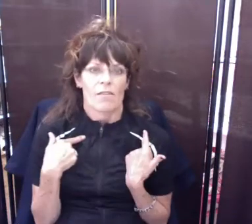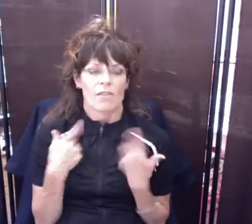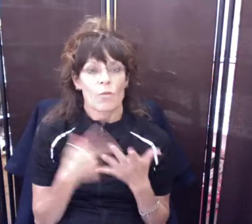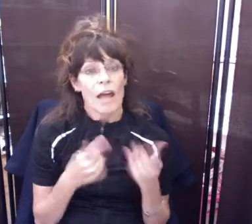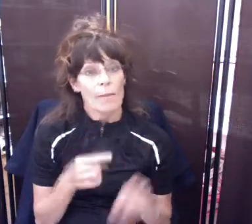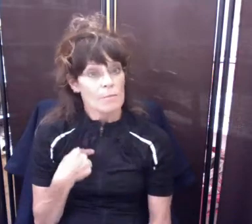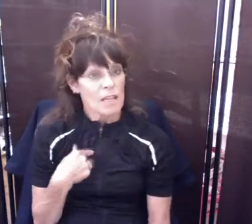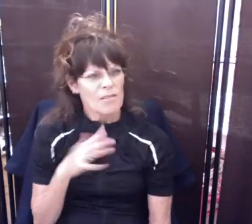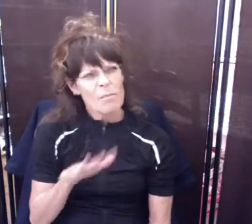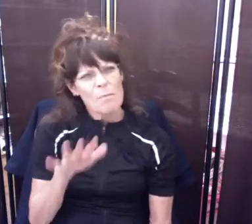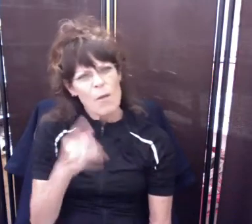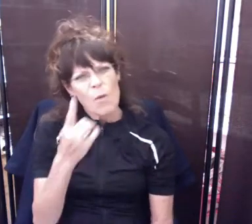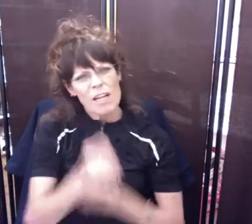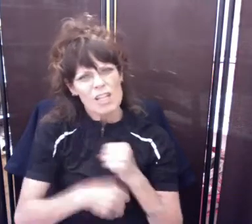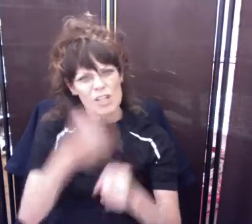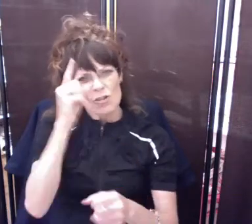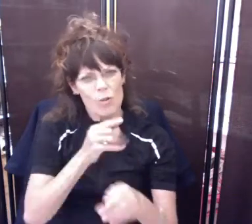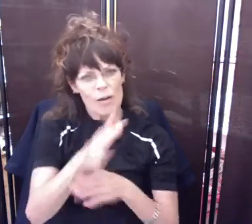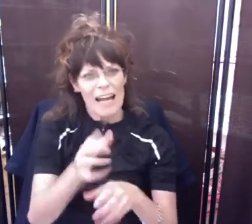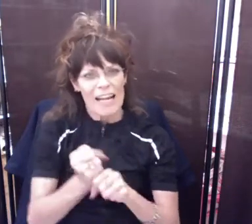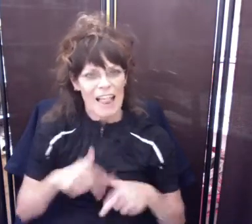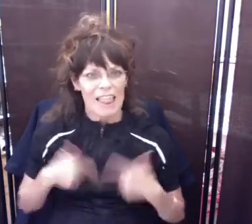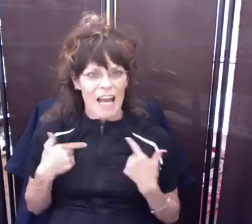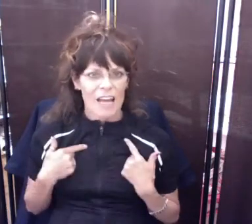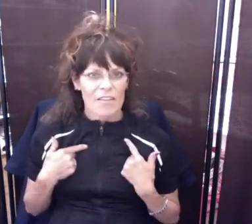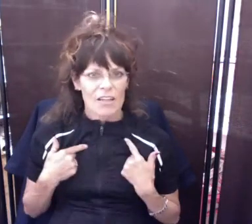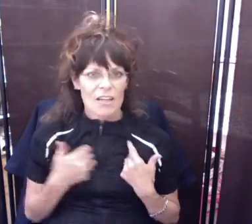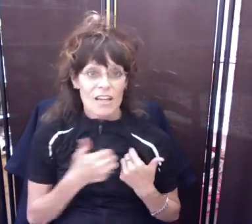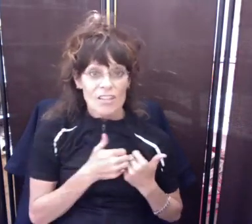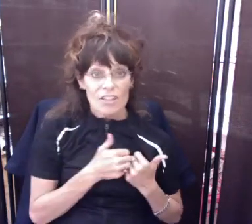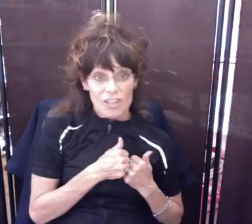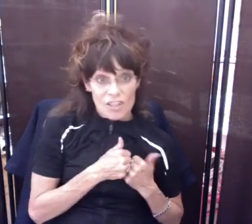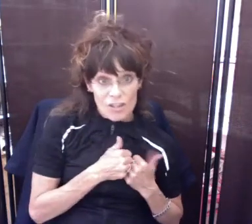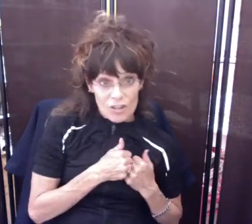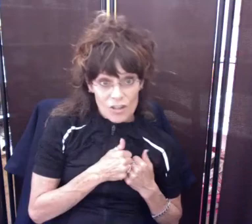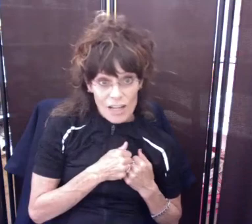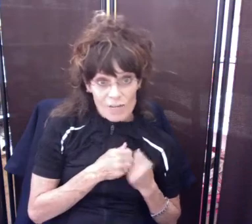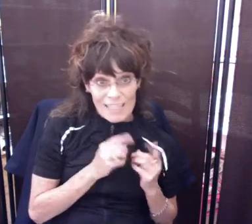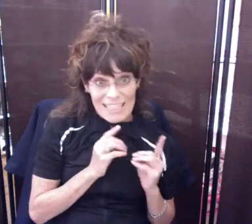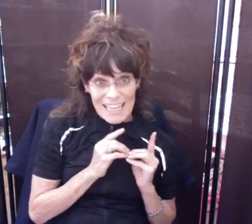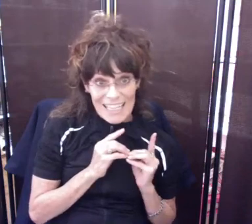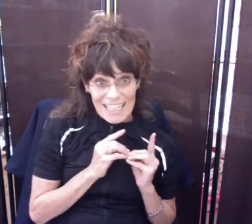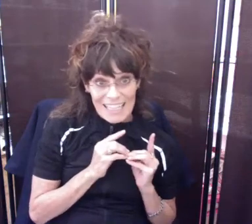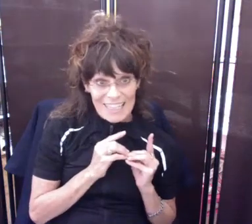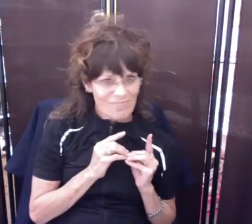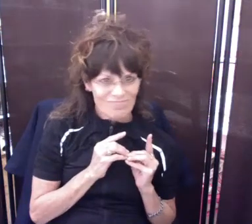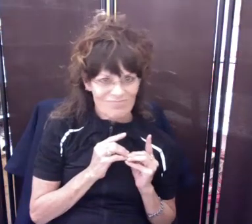year sober and I got lifed. The girl that I had started to date, it didn't work out.